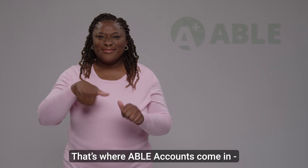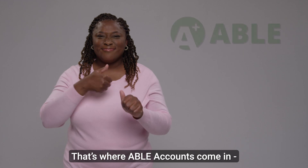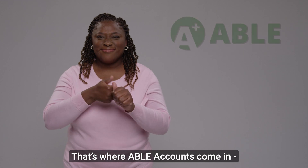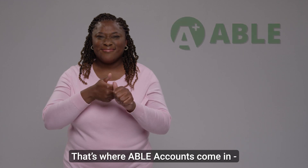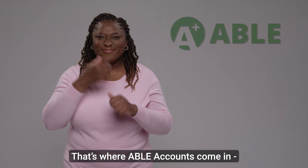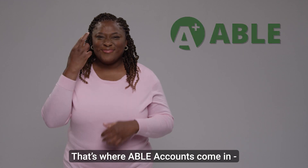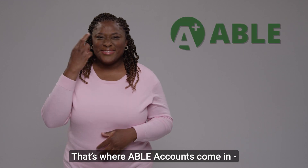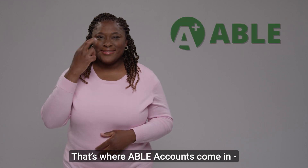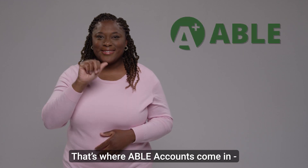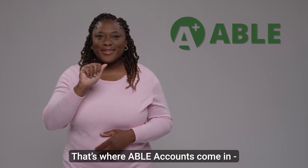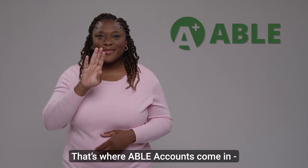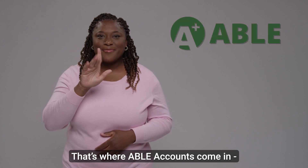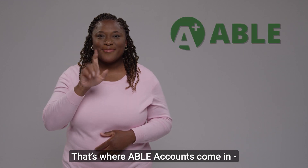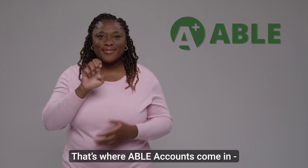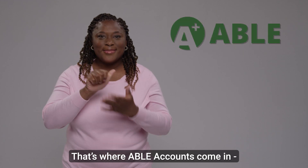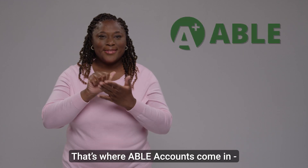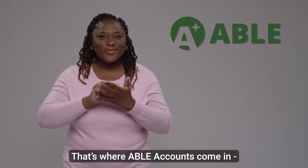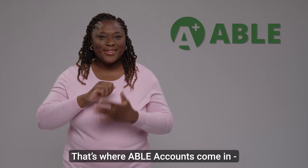That's where ABLE accounts come in,